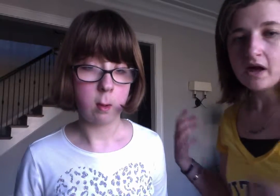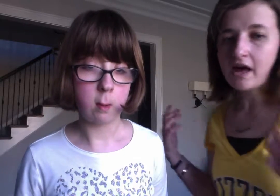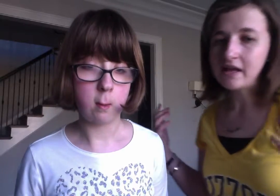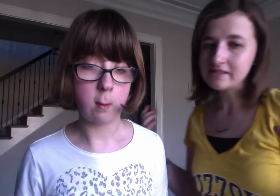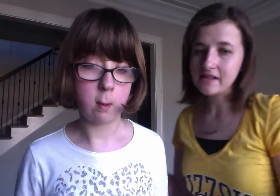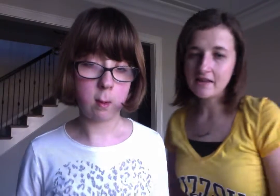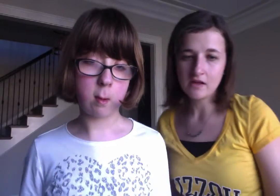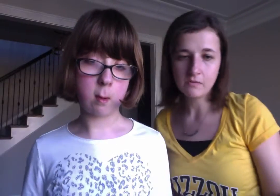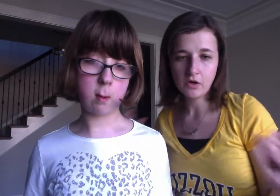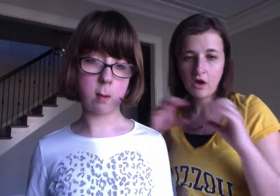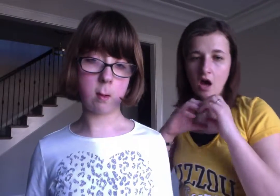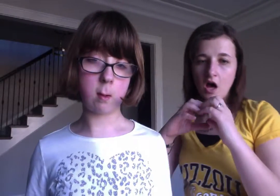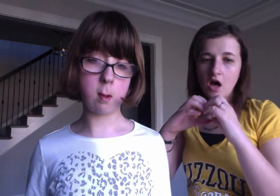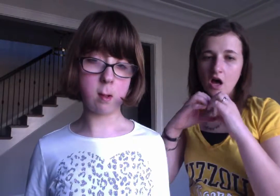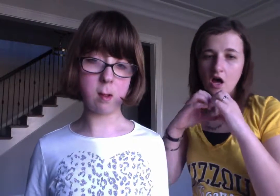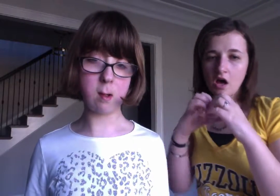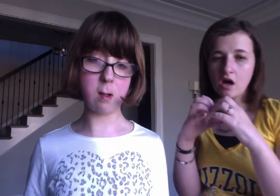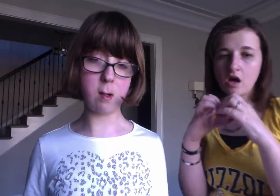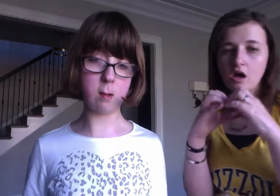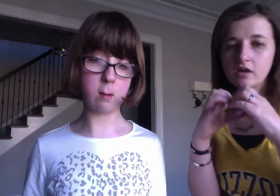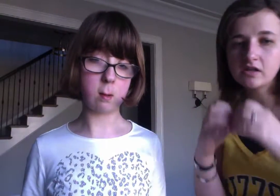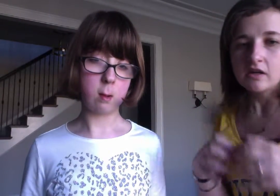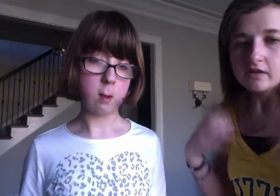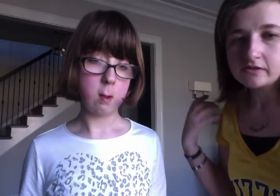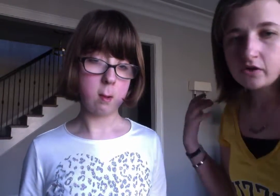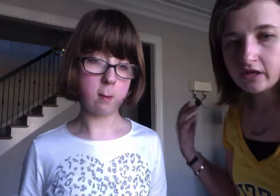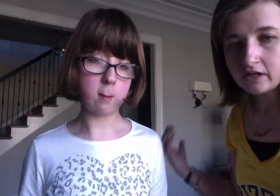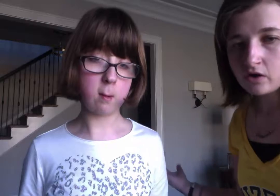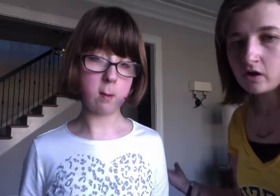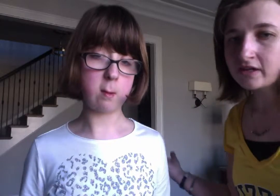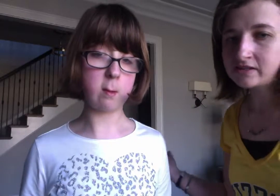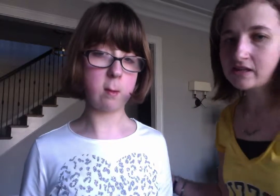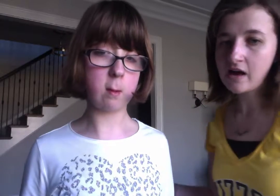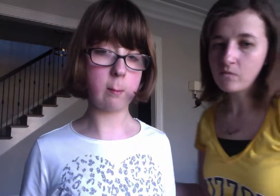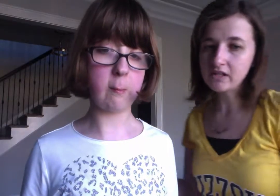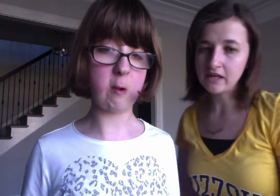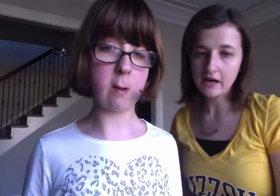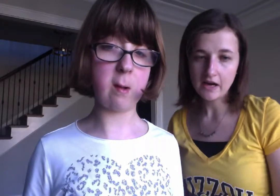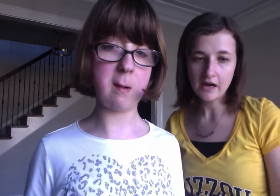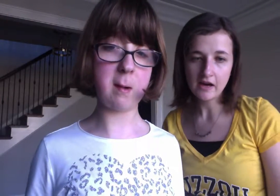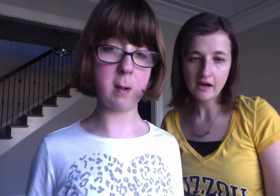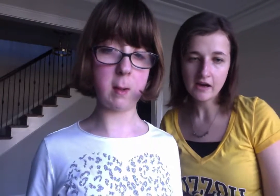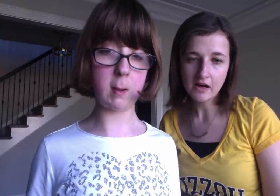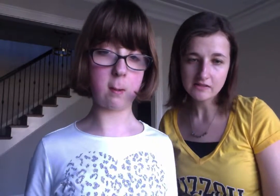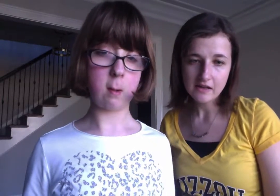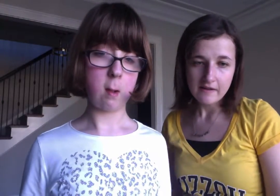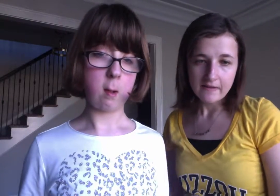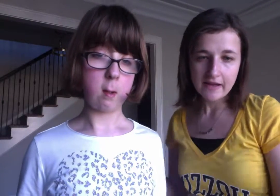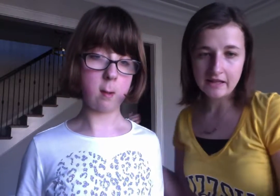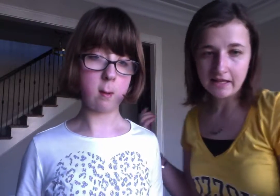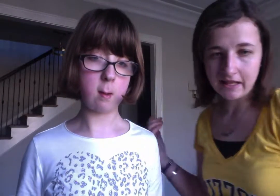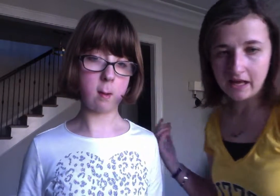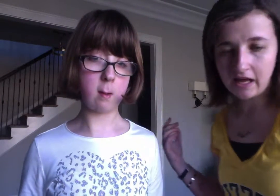Well, send them your heart, so they know that someone cares. And that